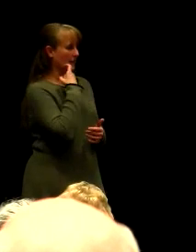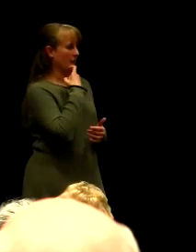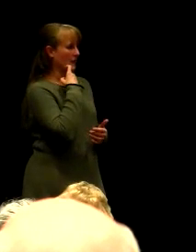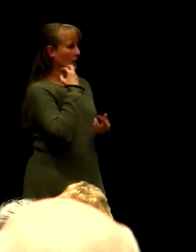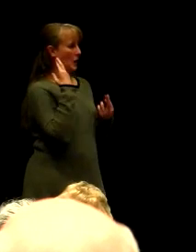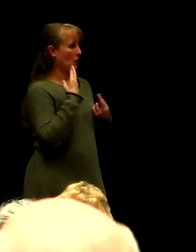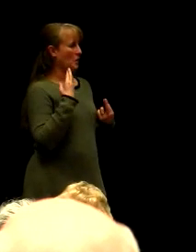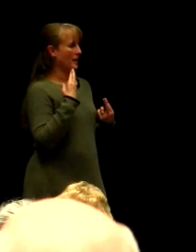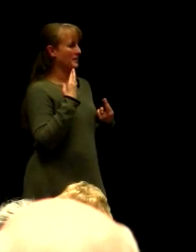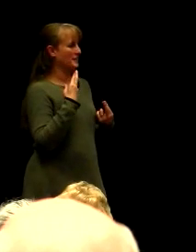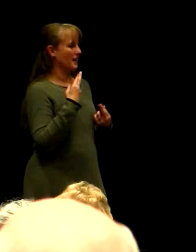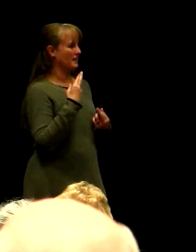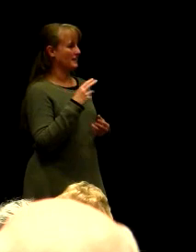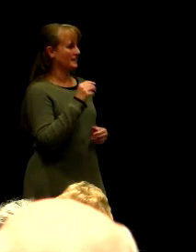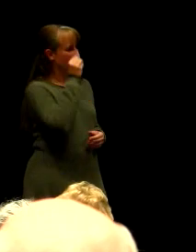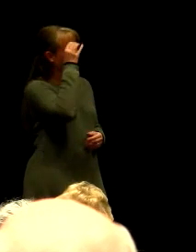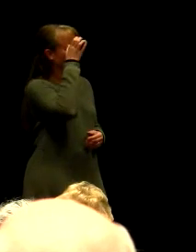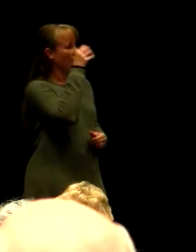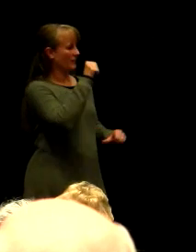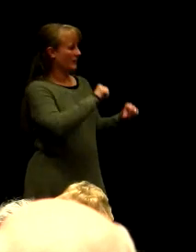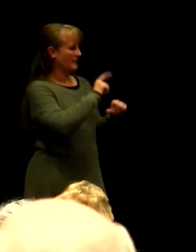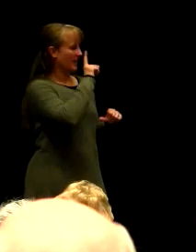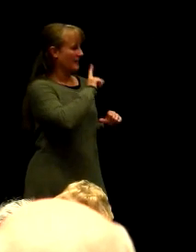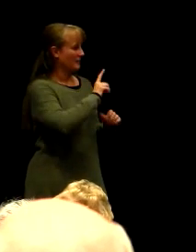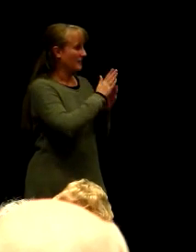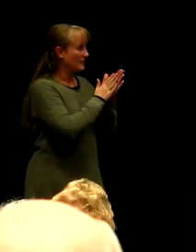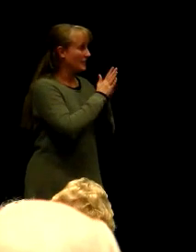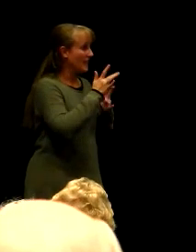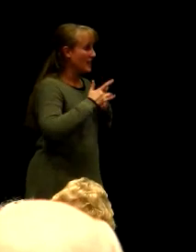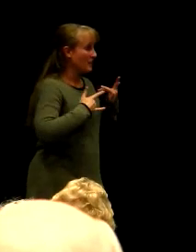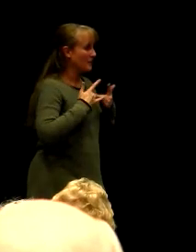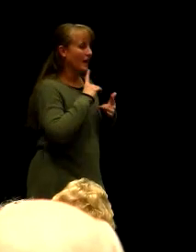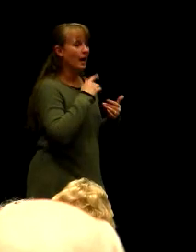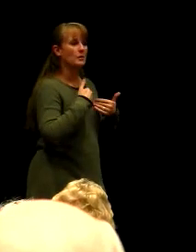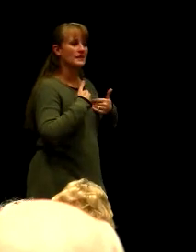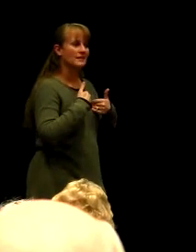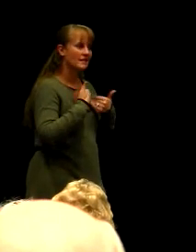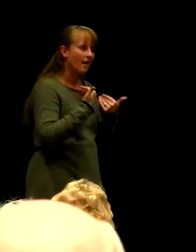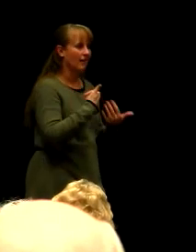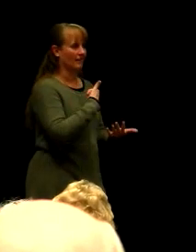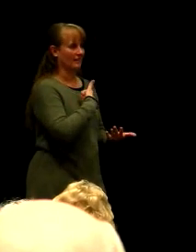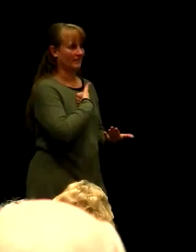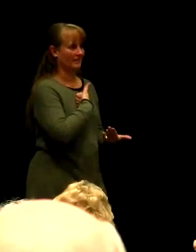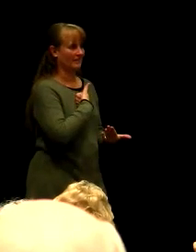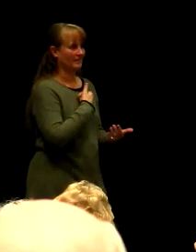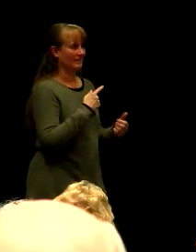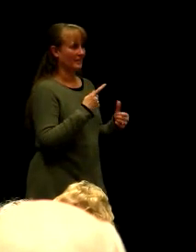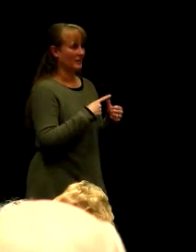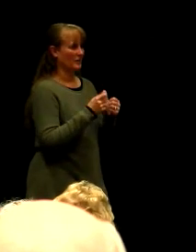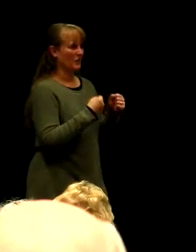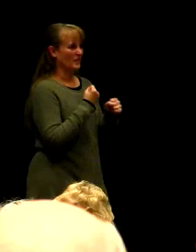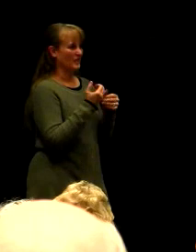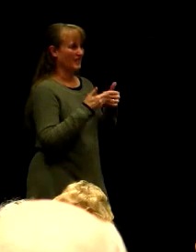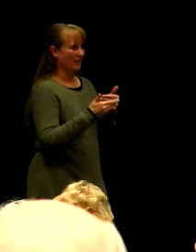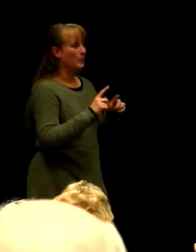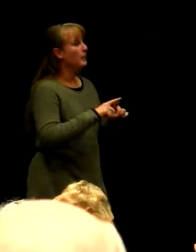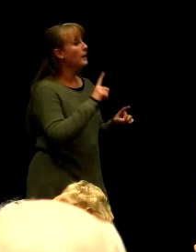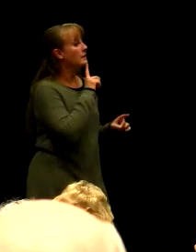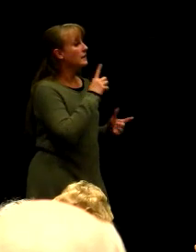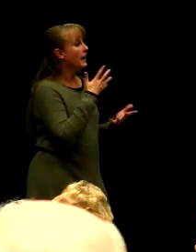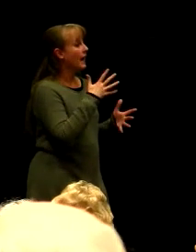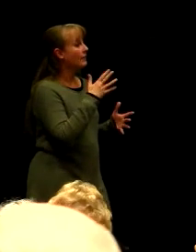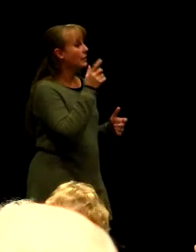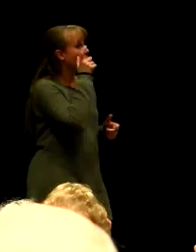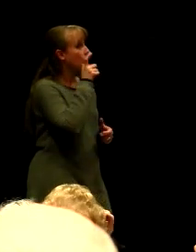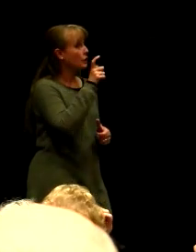and science fiction enthusiast, and I was quite young, you know, in those early years right after it. But I will say that after the